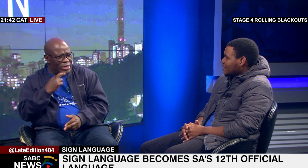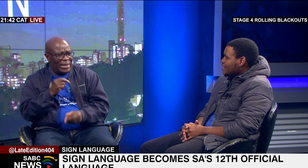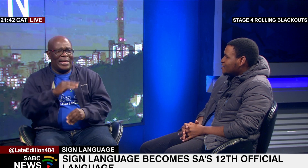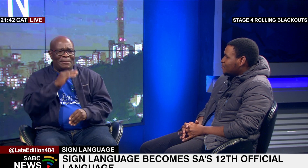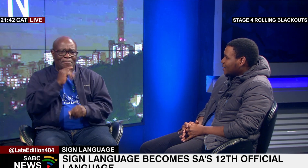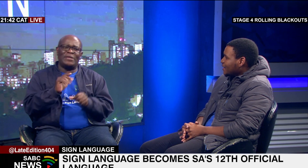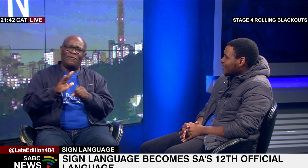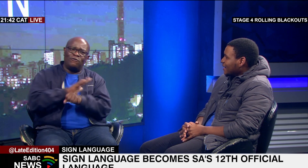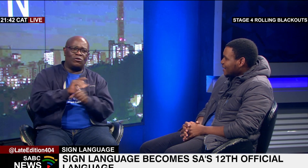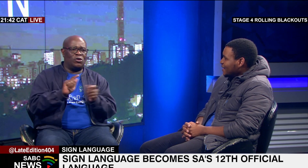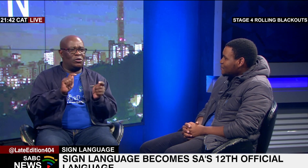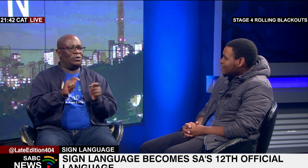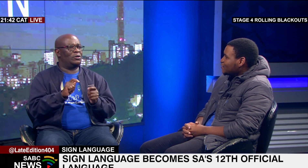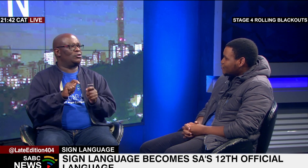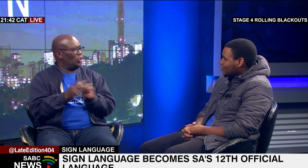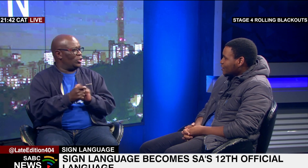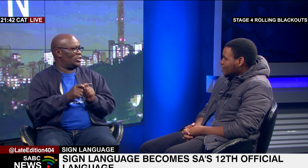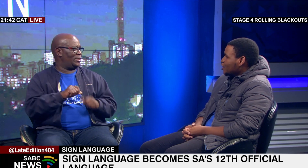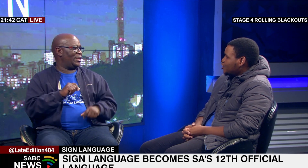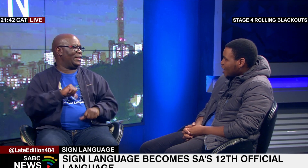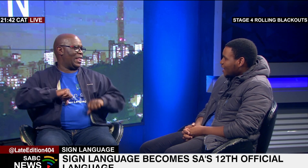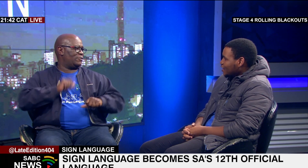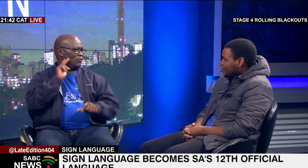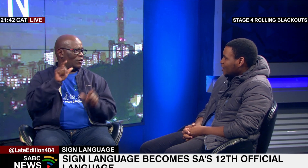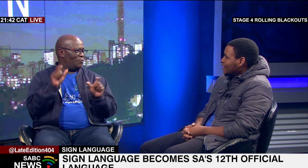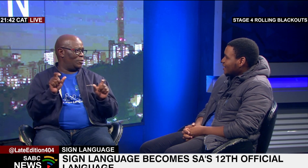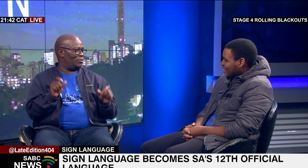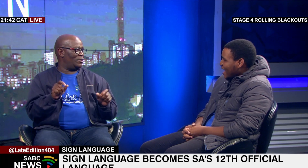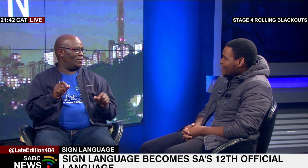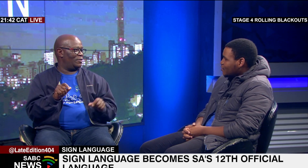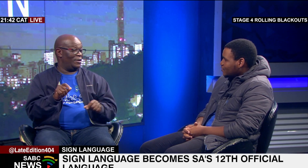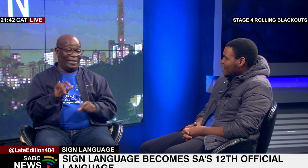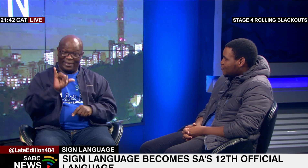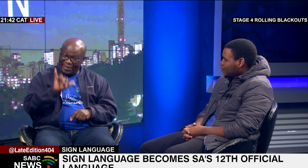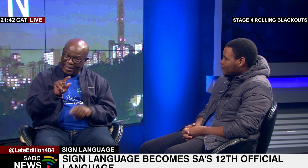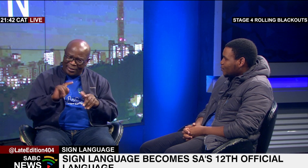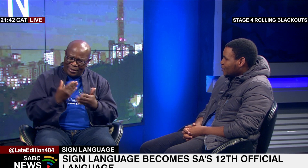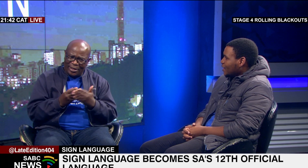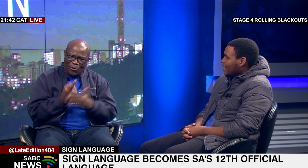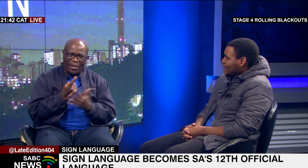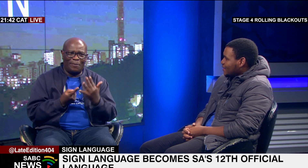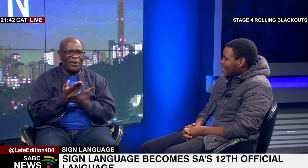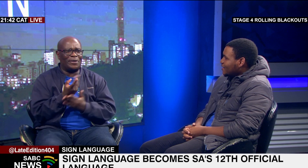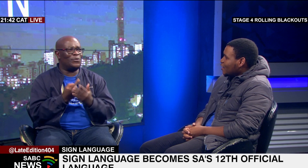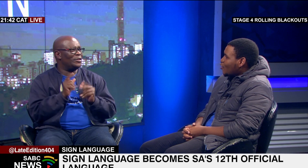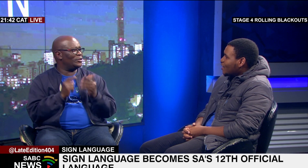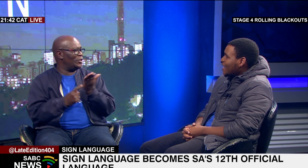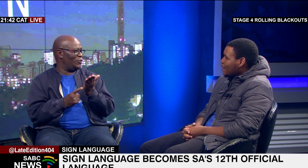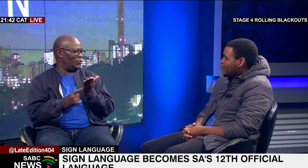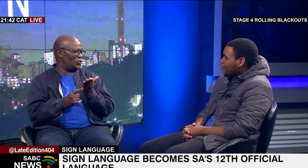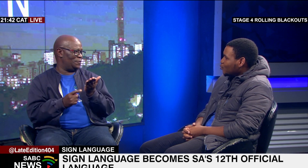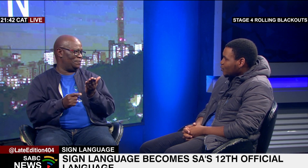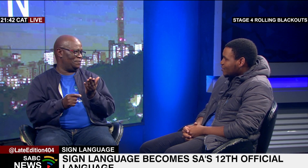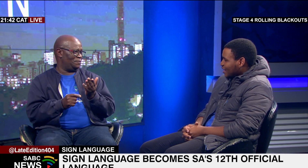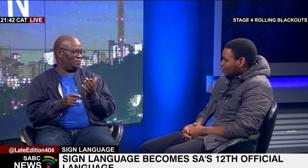this bring real meaningful change in the lives of deaf people. That can only happen with